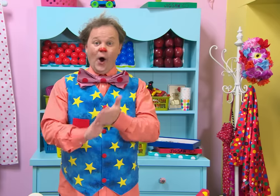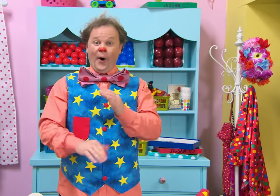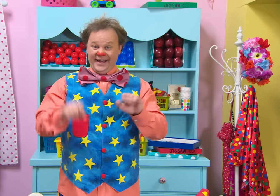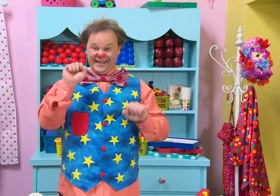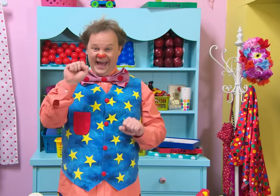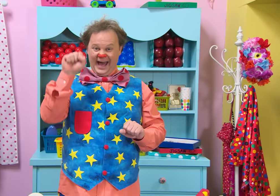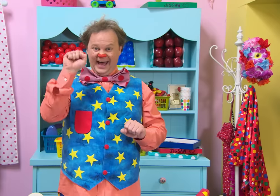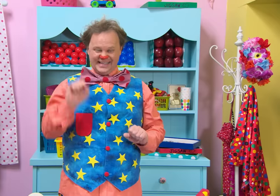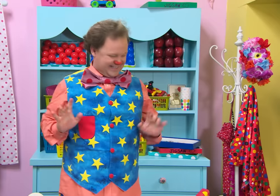Oh, yes!